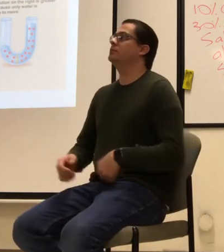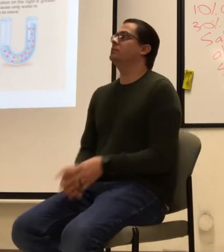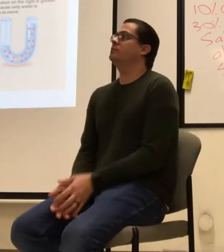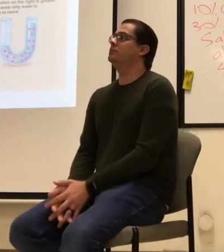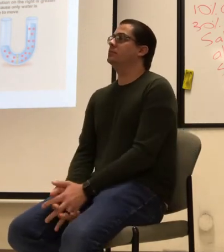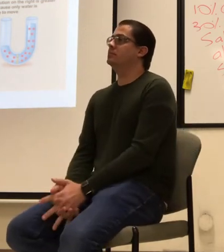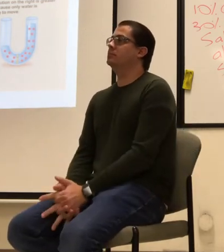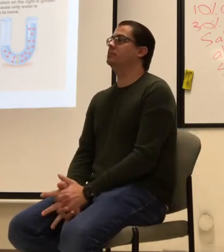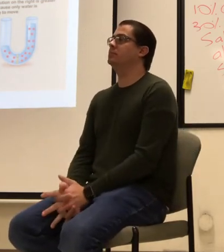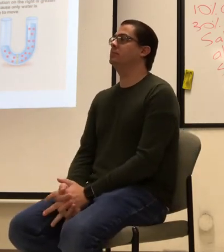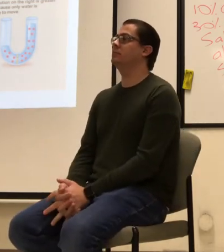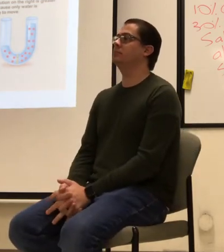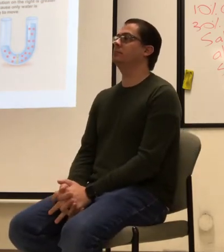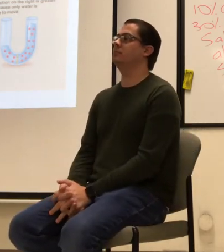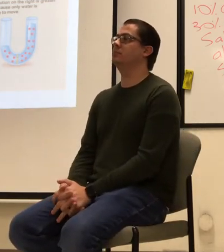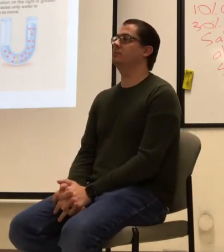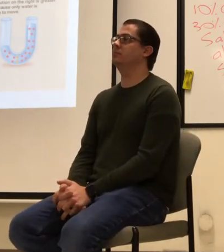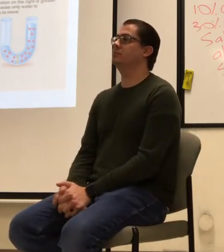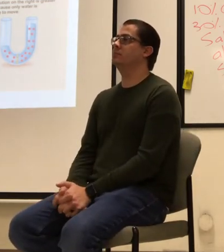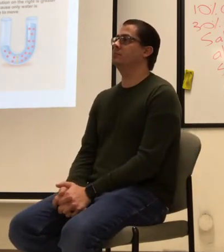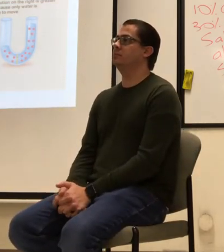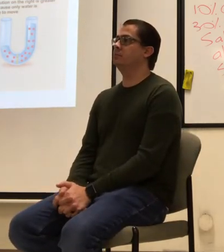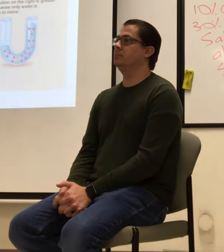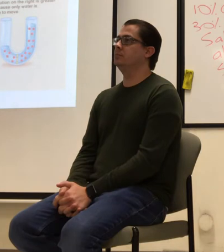diffused out